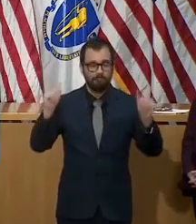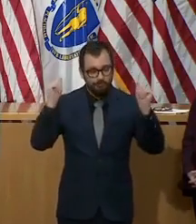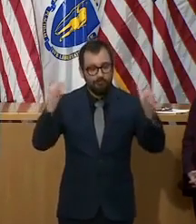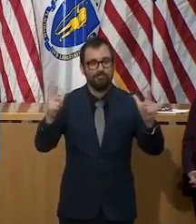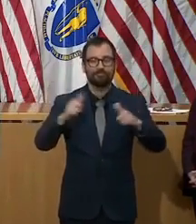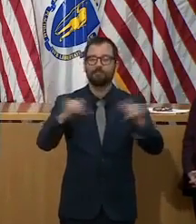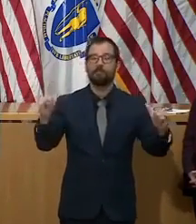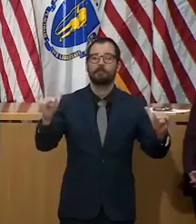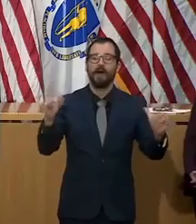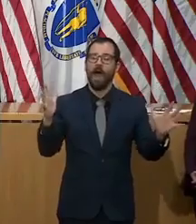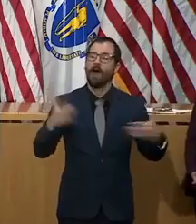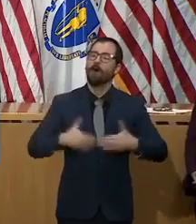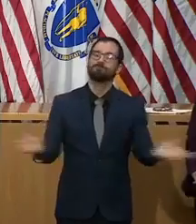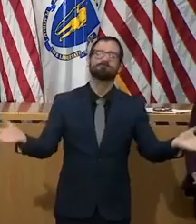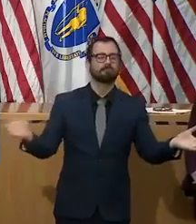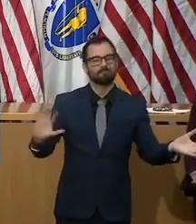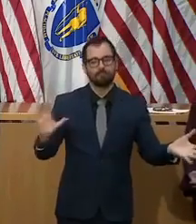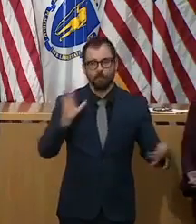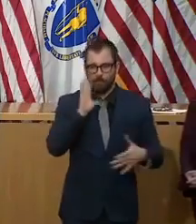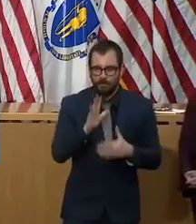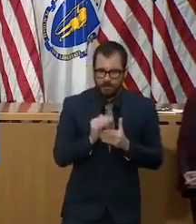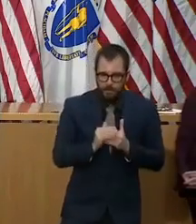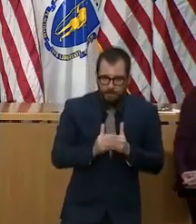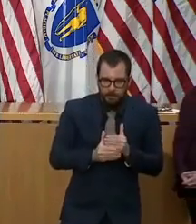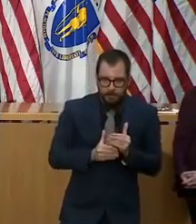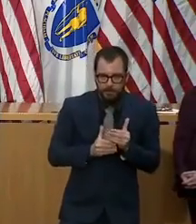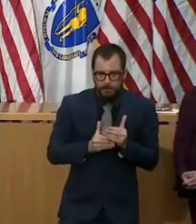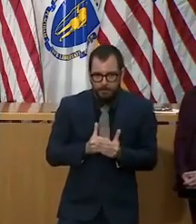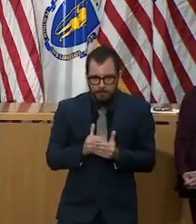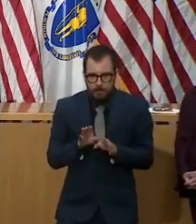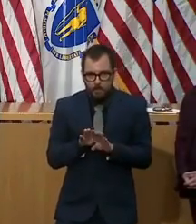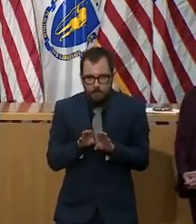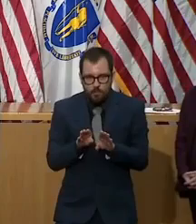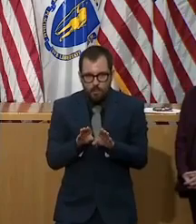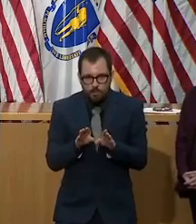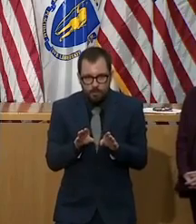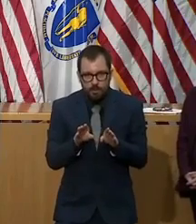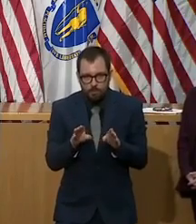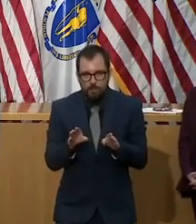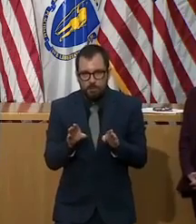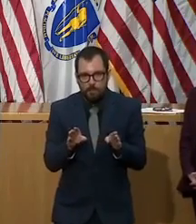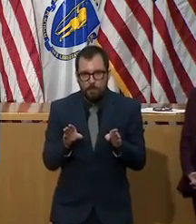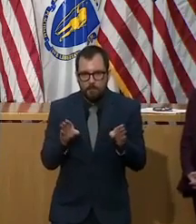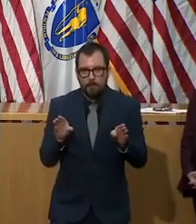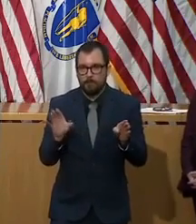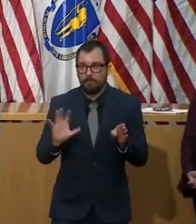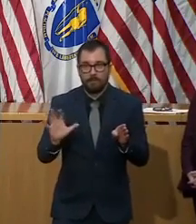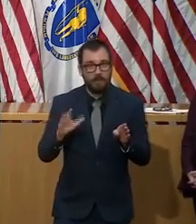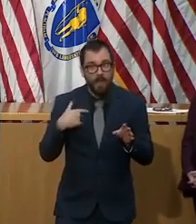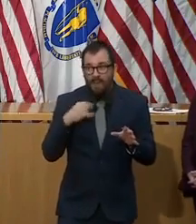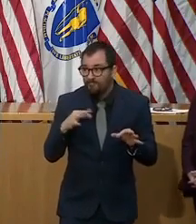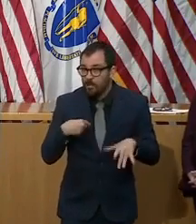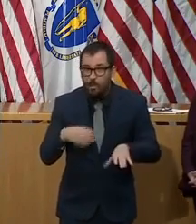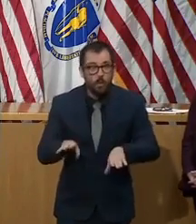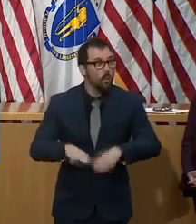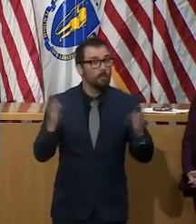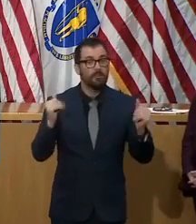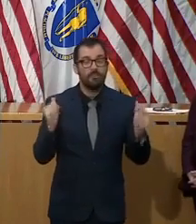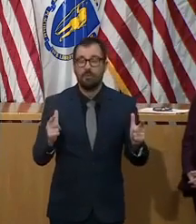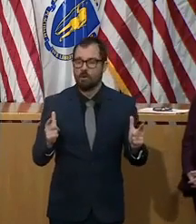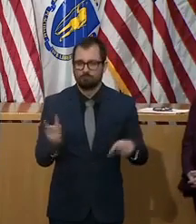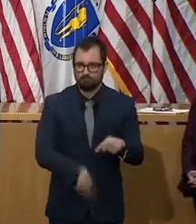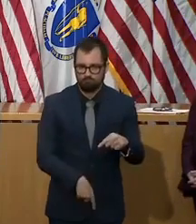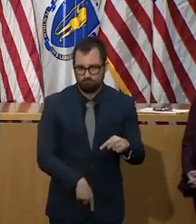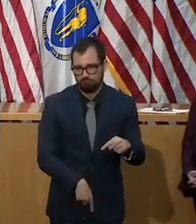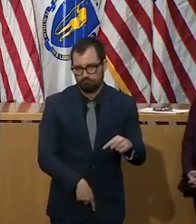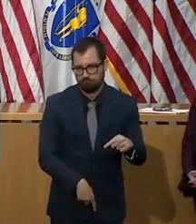happen that way, others might not, but the bottom line is this is going to be phased. And it's going to be based to some extent on those businesses that are most likely to